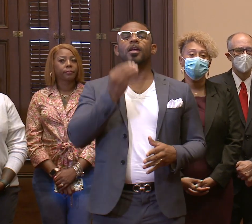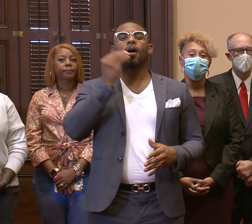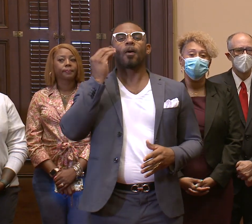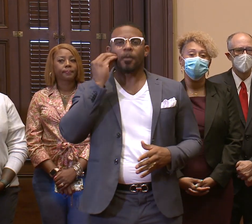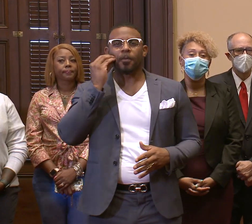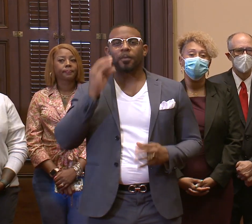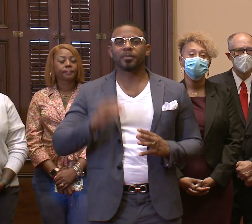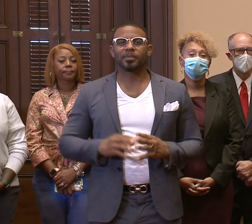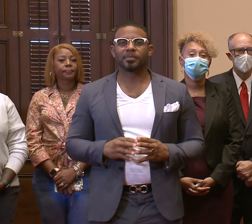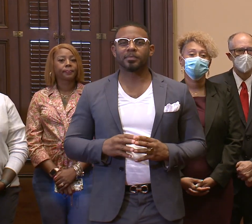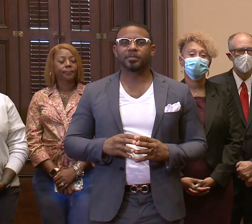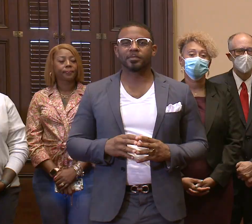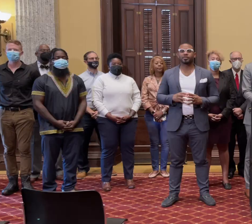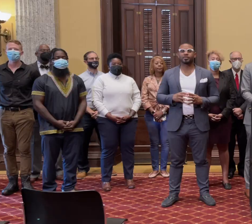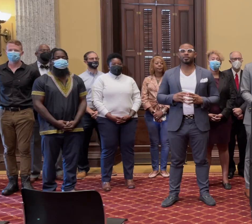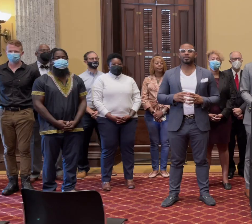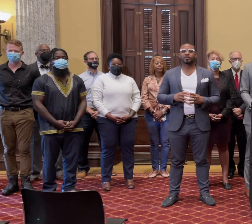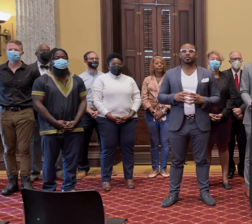home.